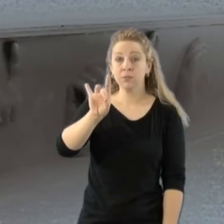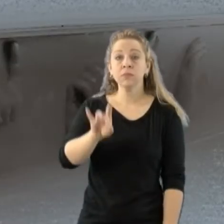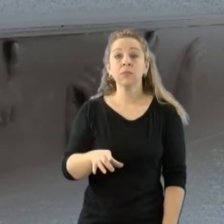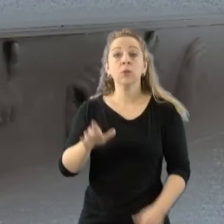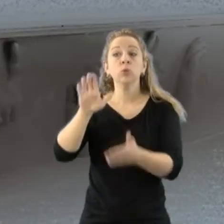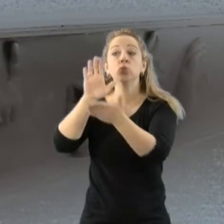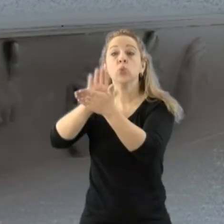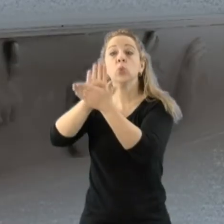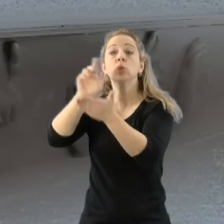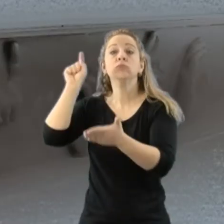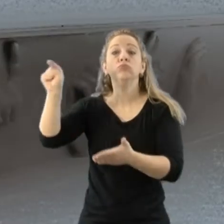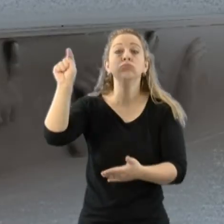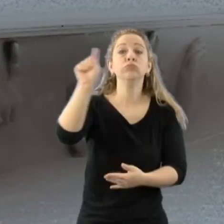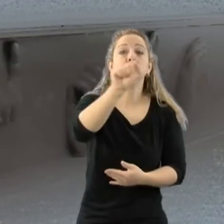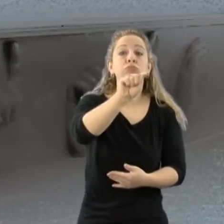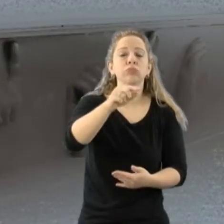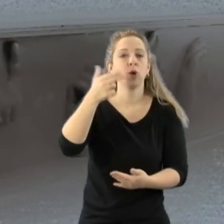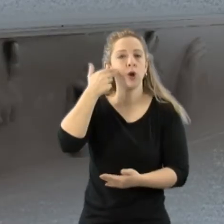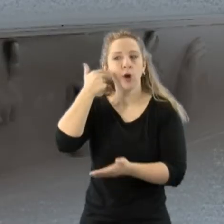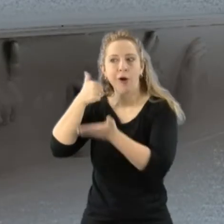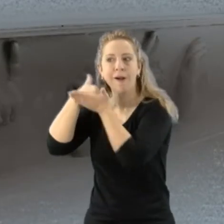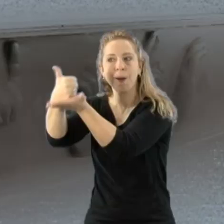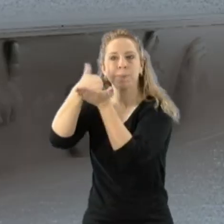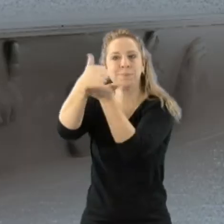Chapter 8. Clerc helps other schools.